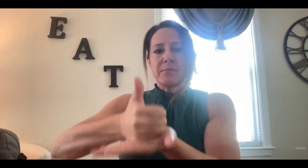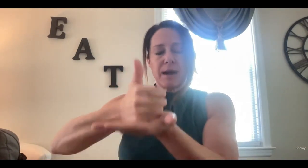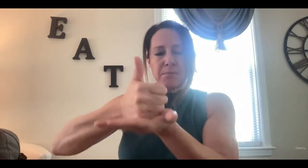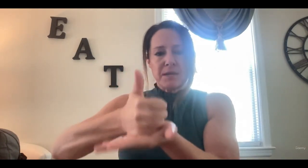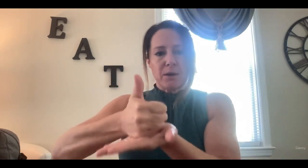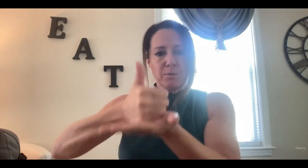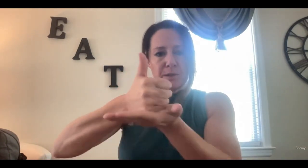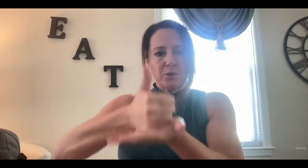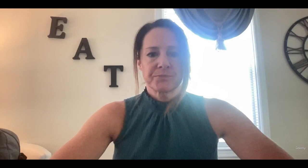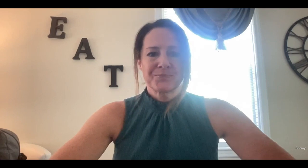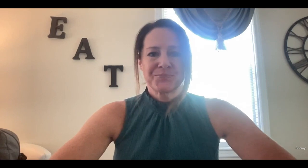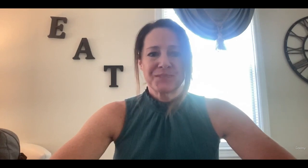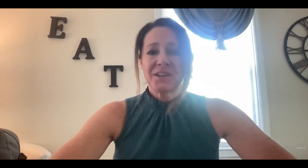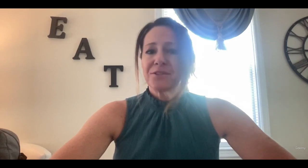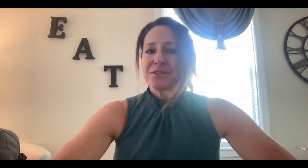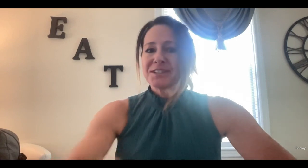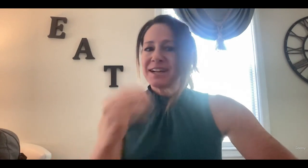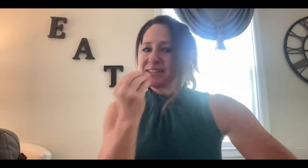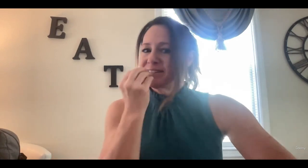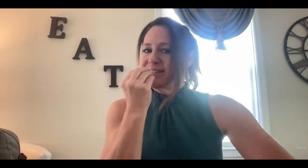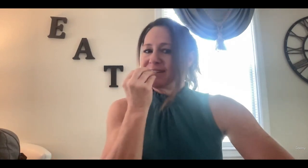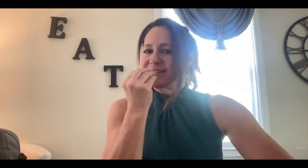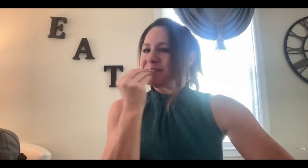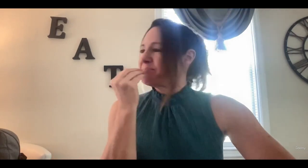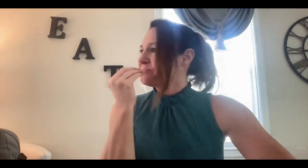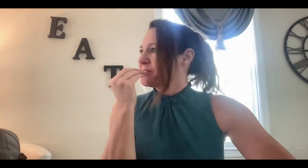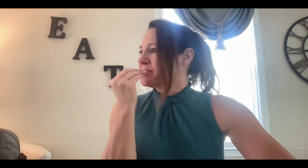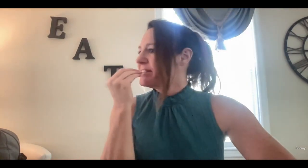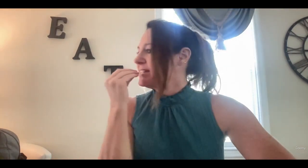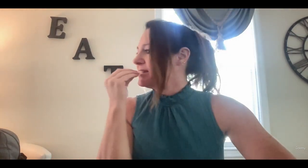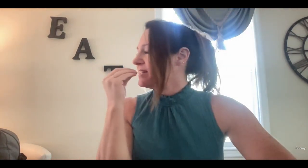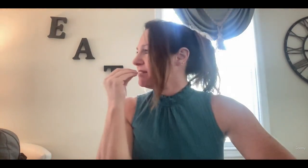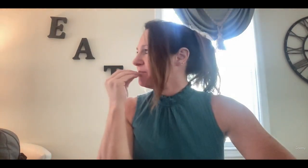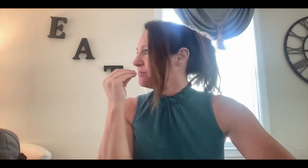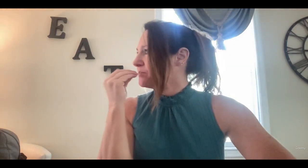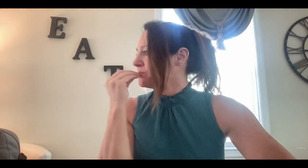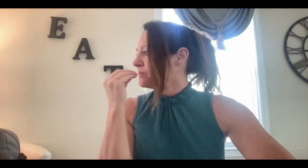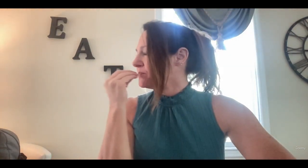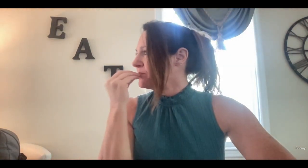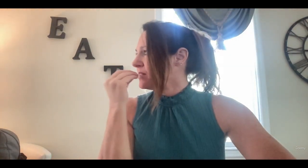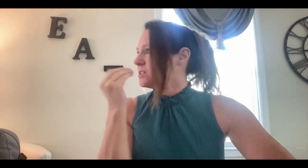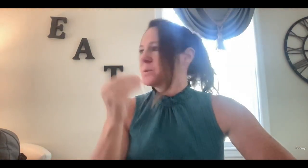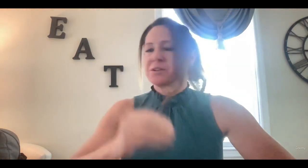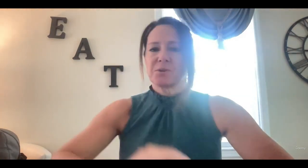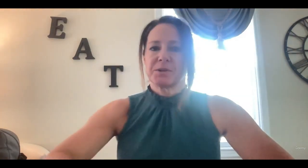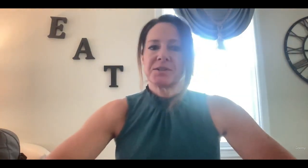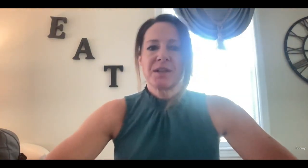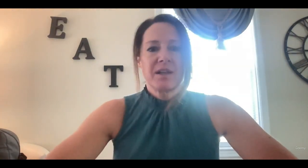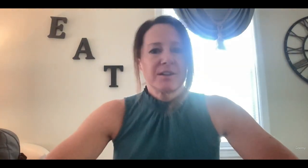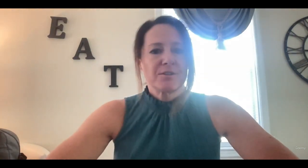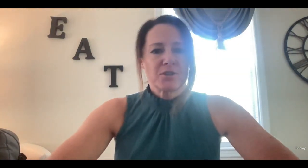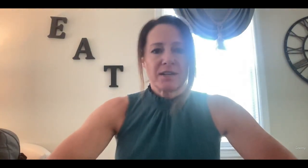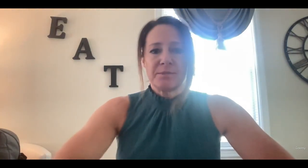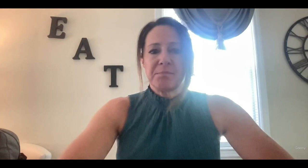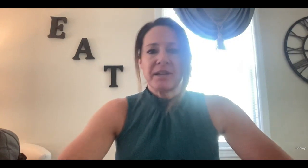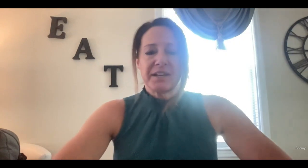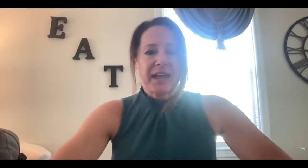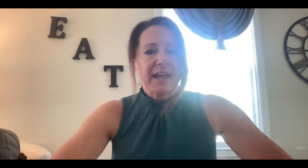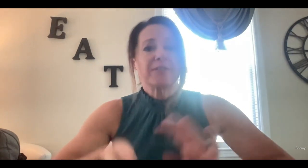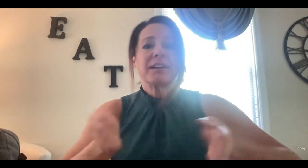mommy help you? Another good sign is eat. This is eat. So when you notice your child might be getting hangry and it's